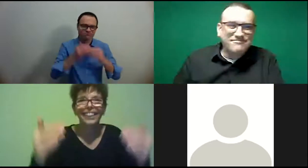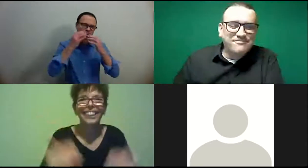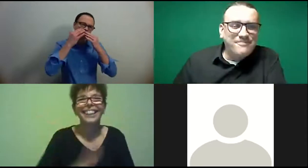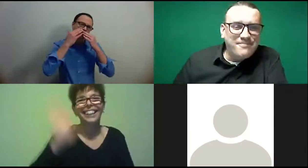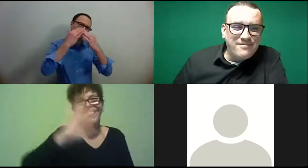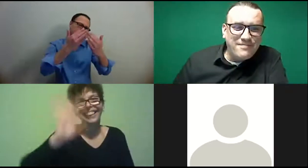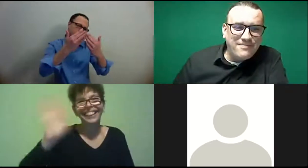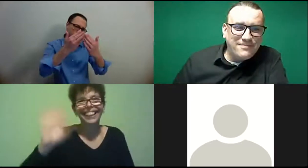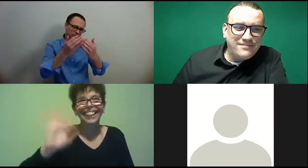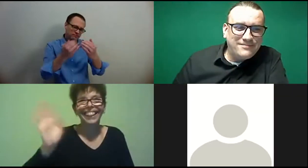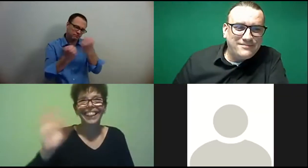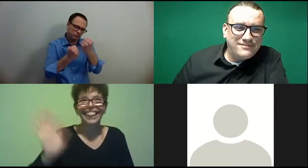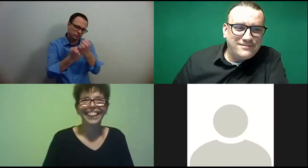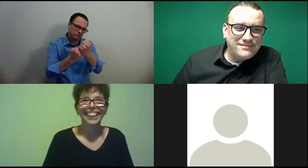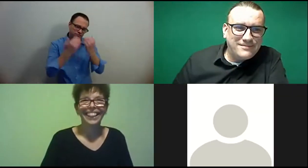even better. Thank you all.